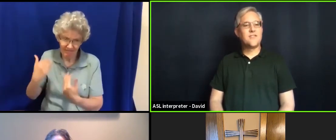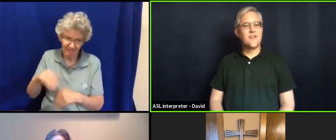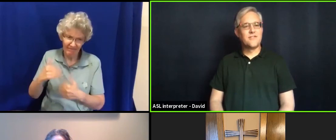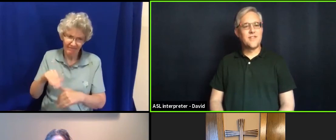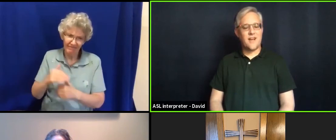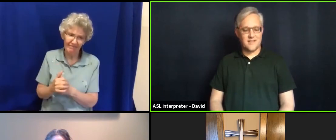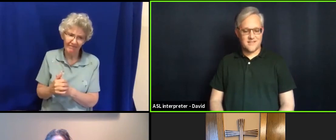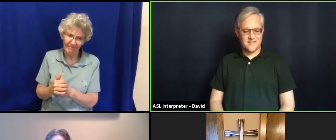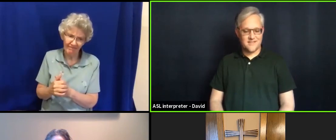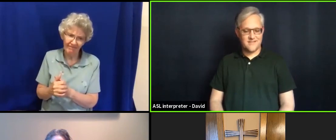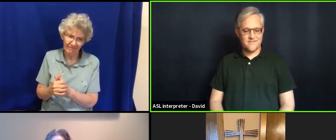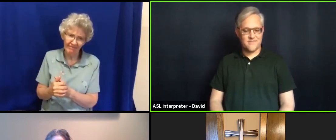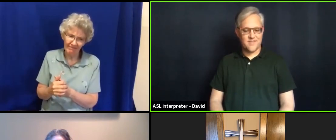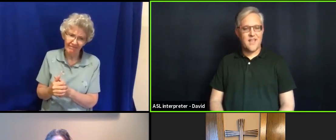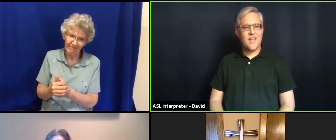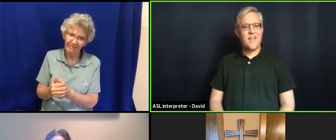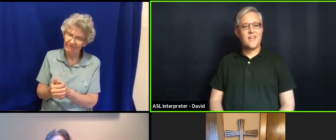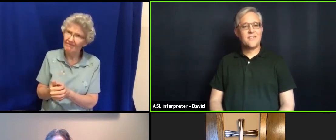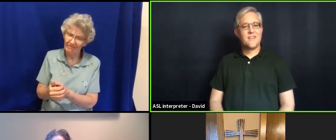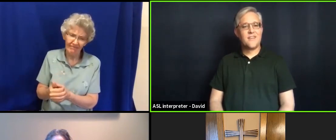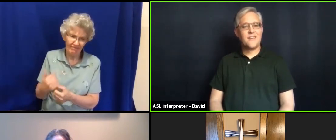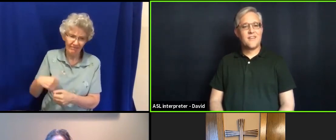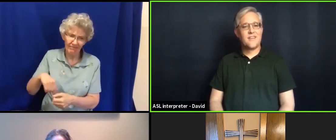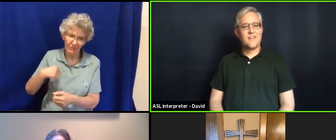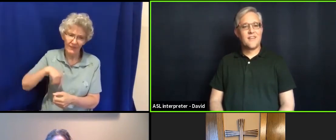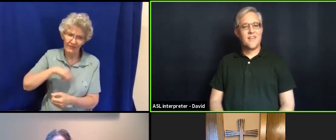given yourself to us.